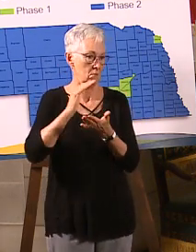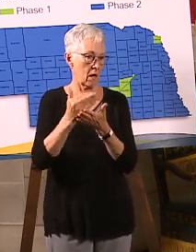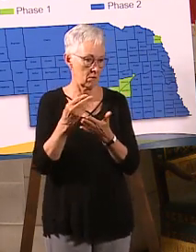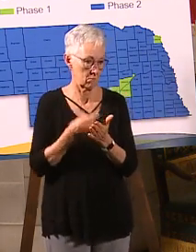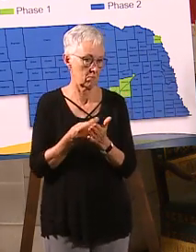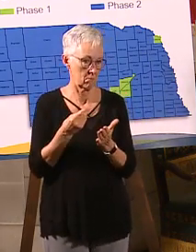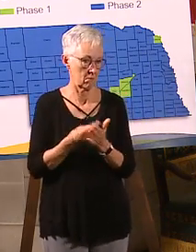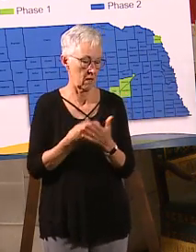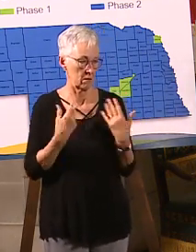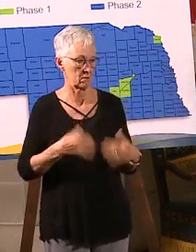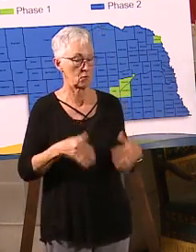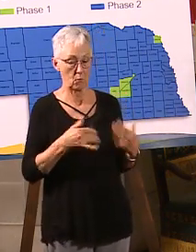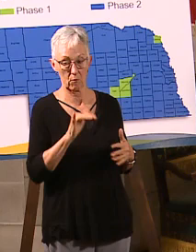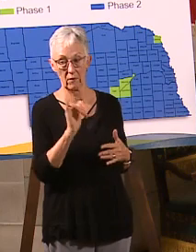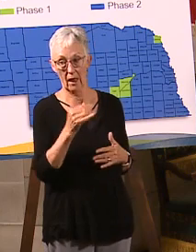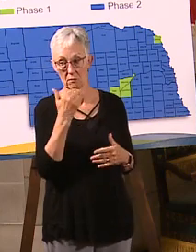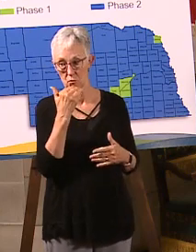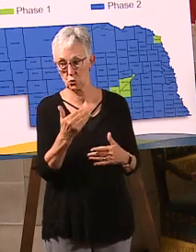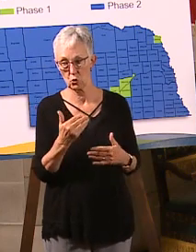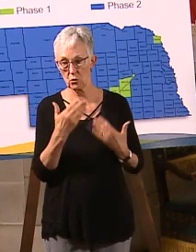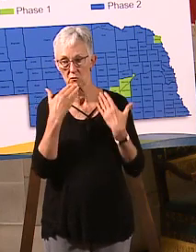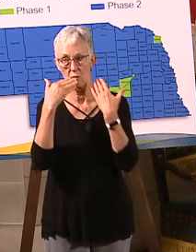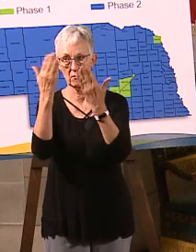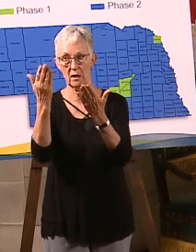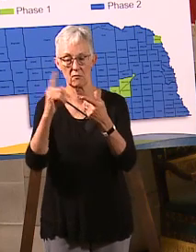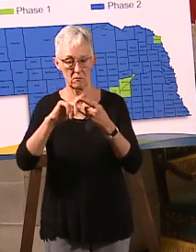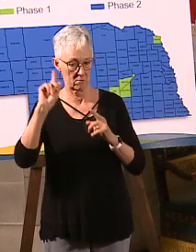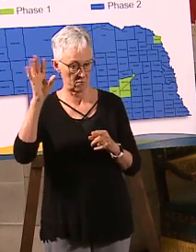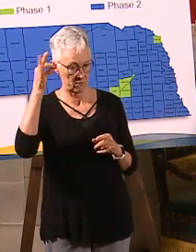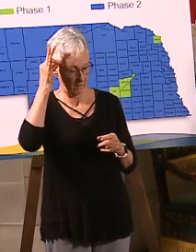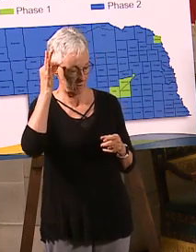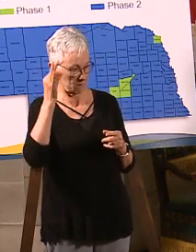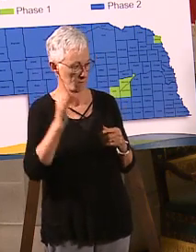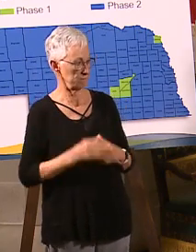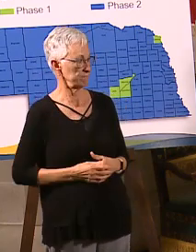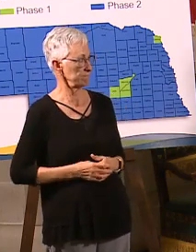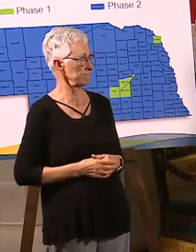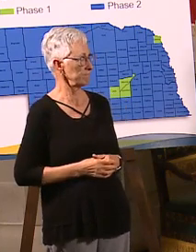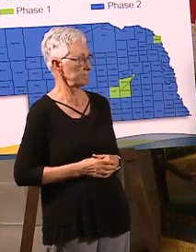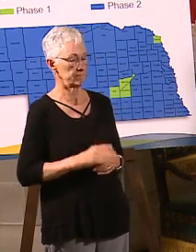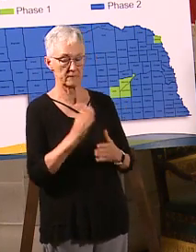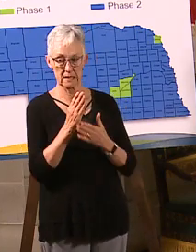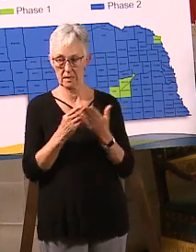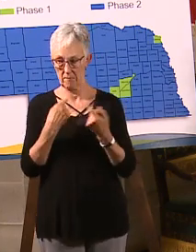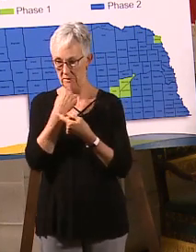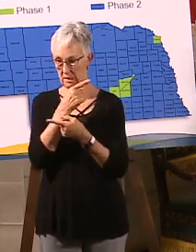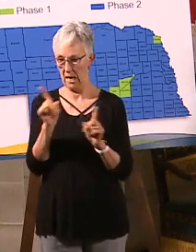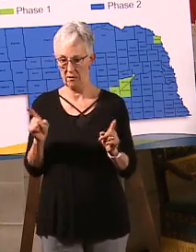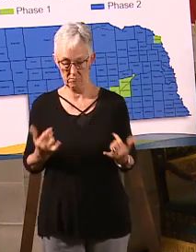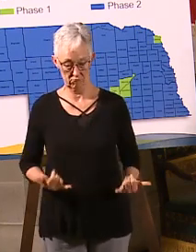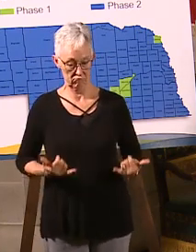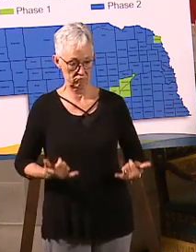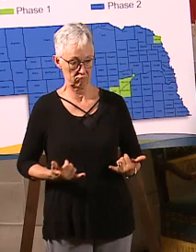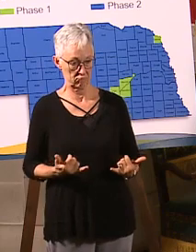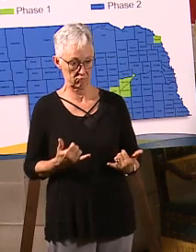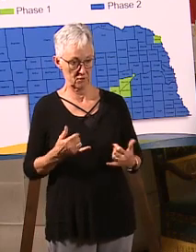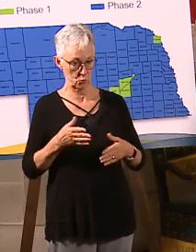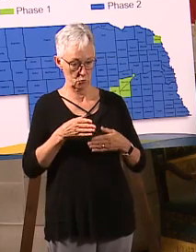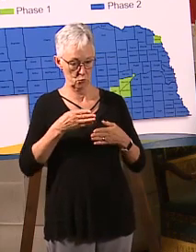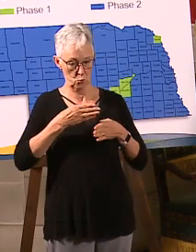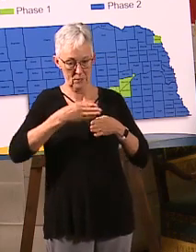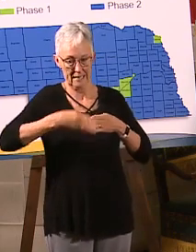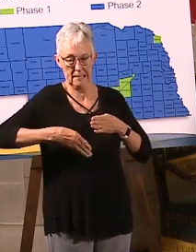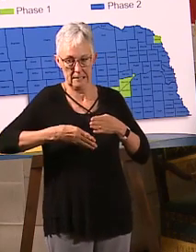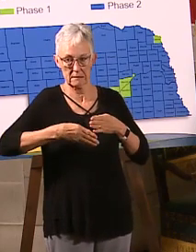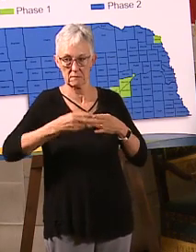facilities. So I want to make that announcement. Also, want to make some announcements. Obviously, this is Memorial Day weekend, and on Monday will be